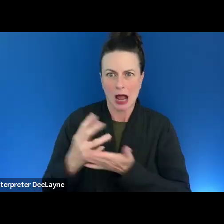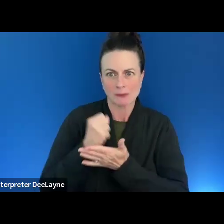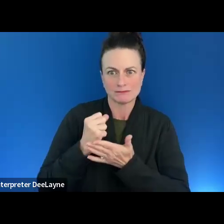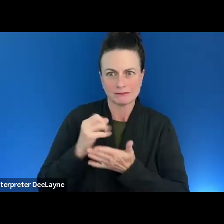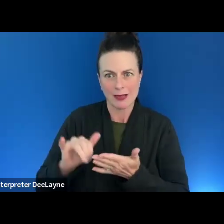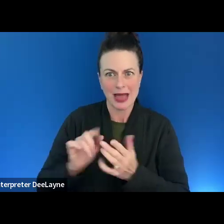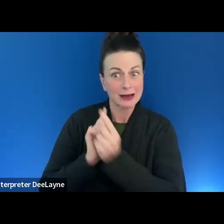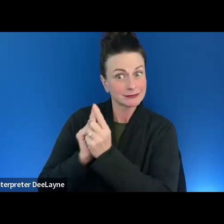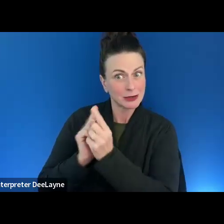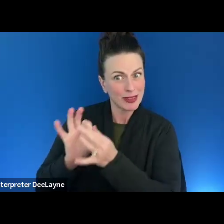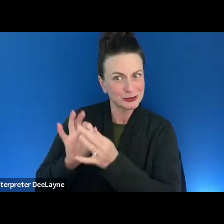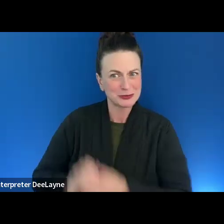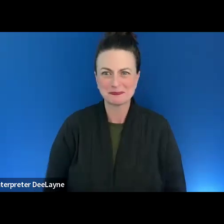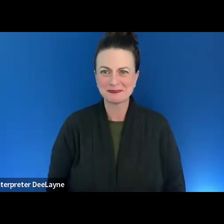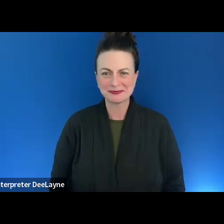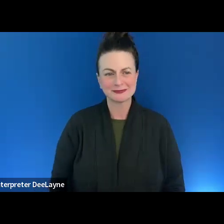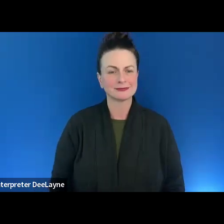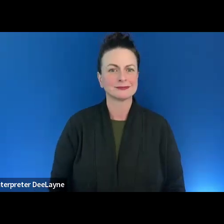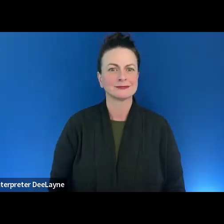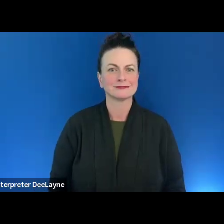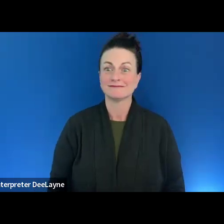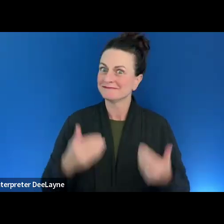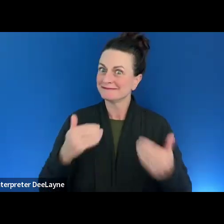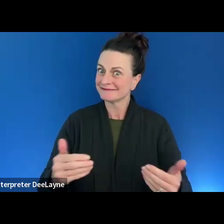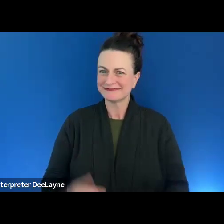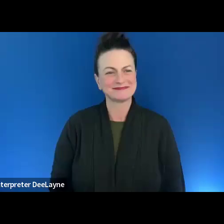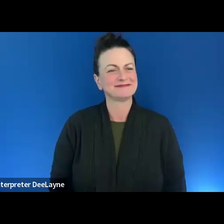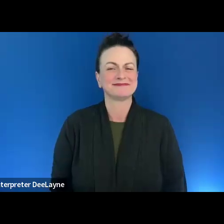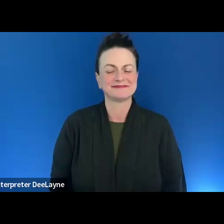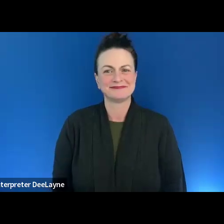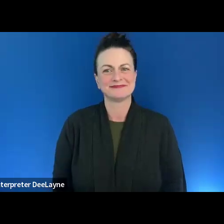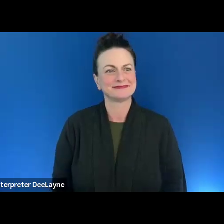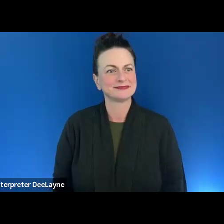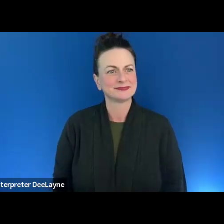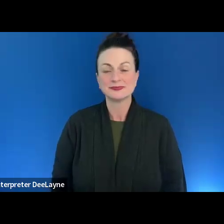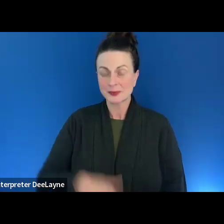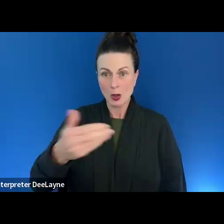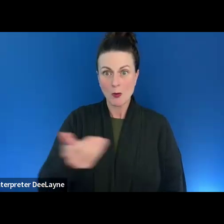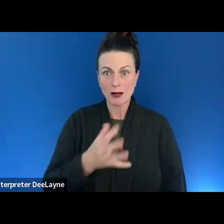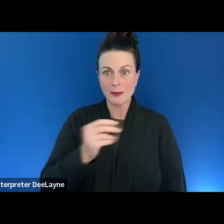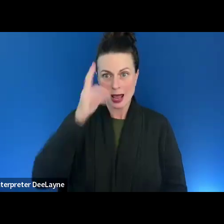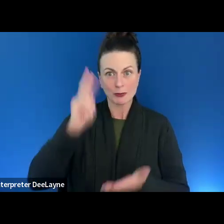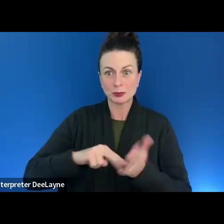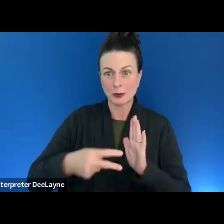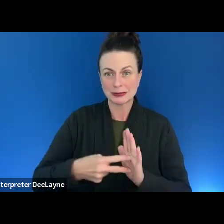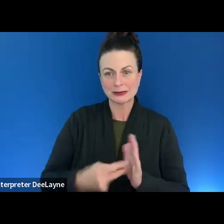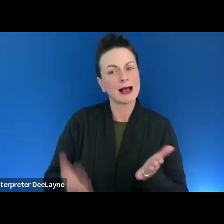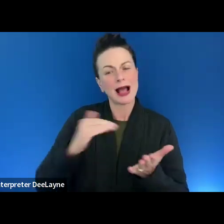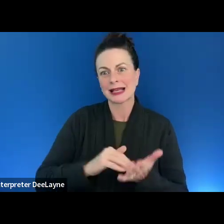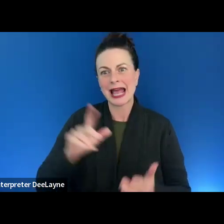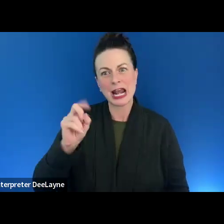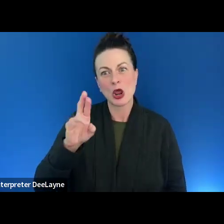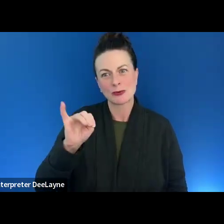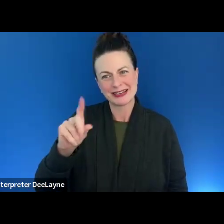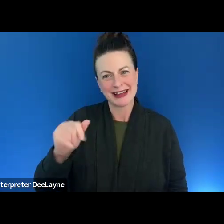of that working relationship. So let's get going. So welcome and purpose. So again, Lorinda Santana,